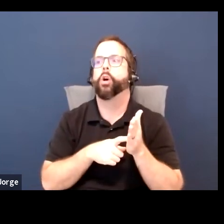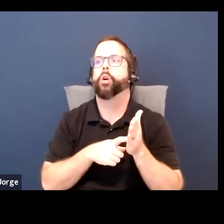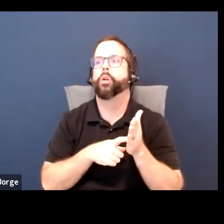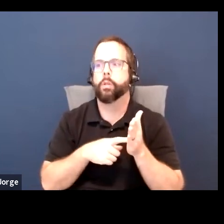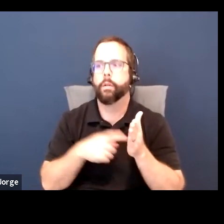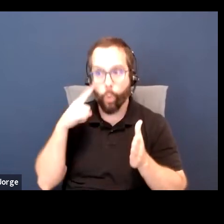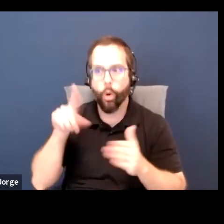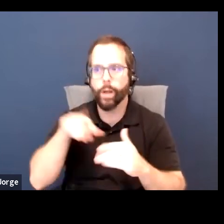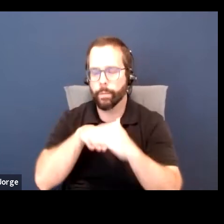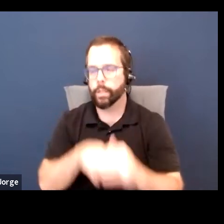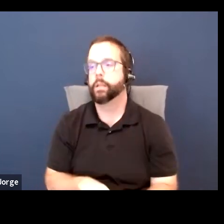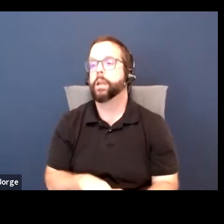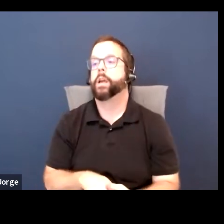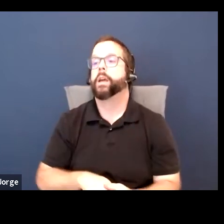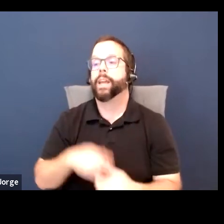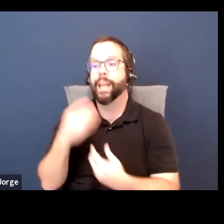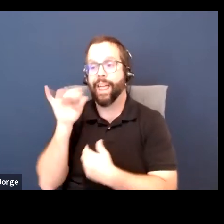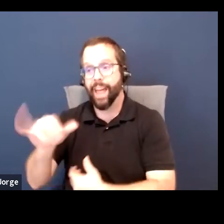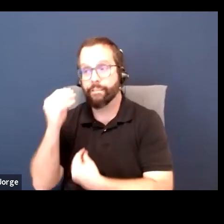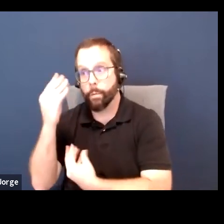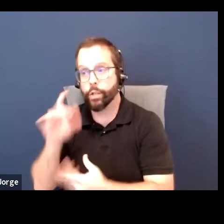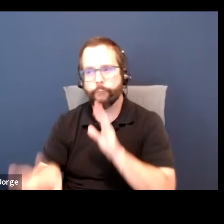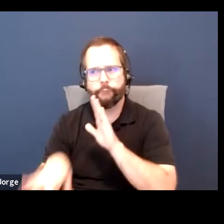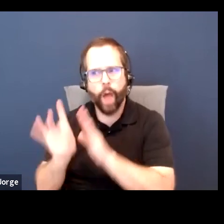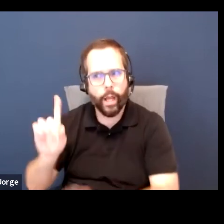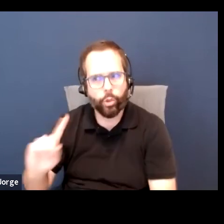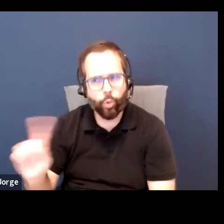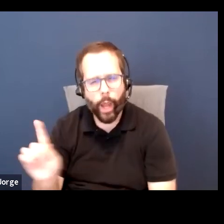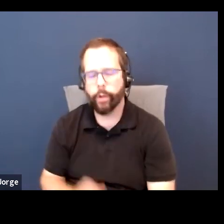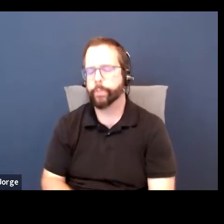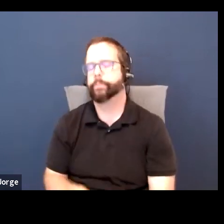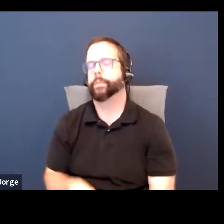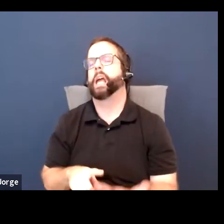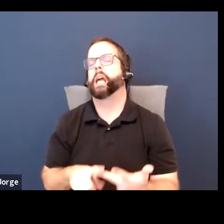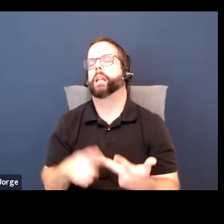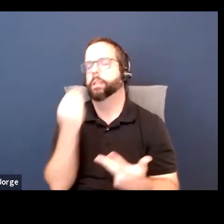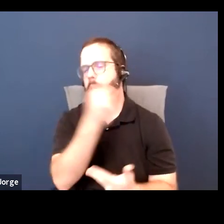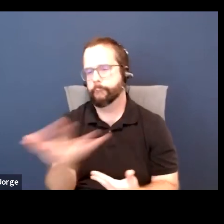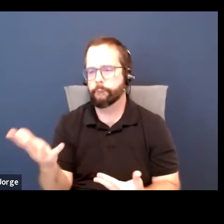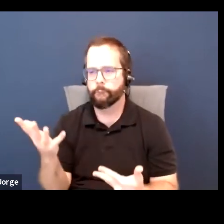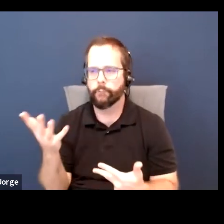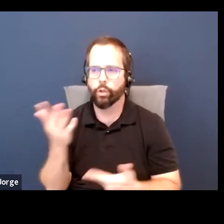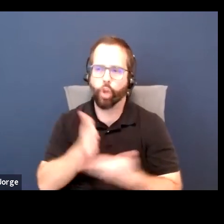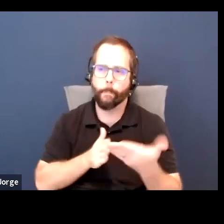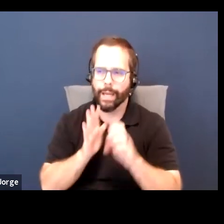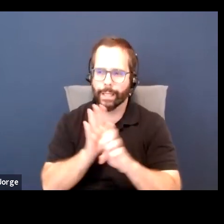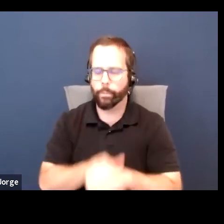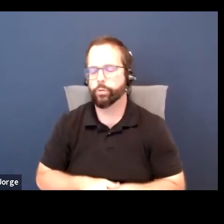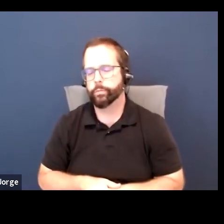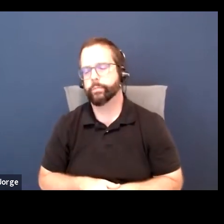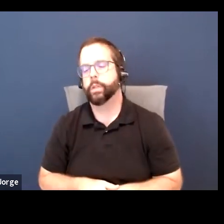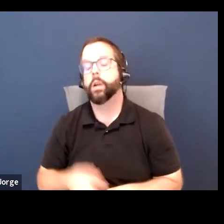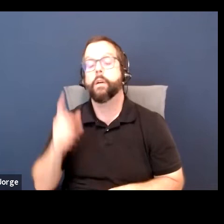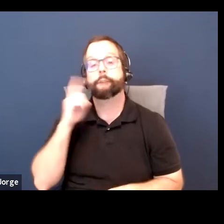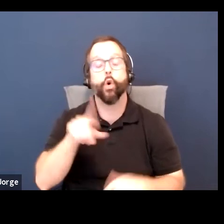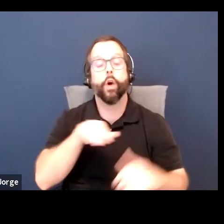information, and just give a few examples. So there are two main sources for